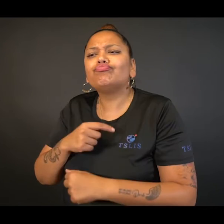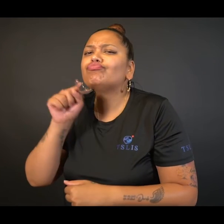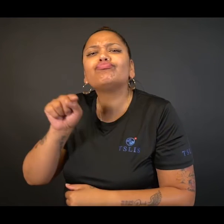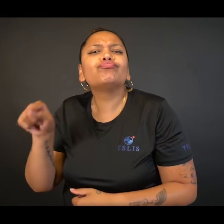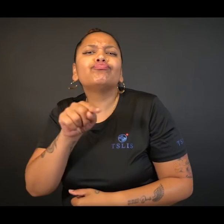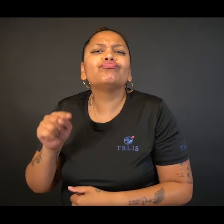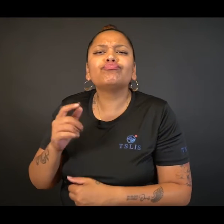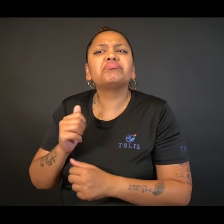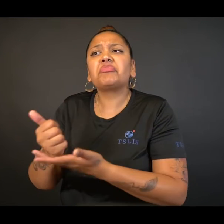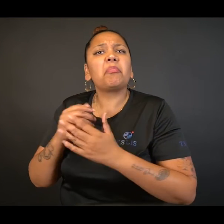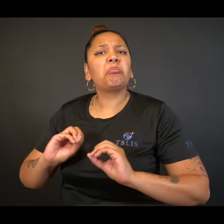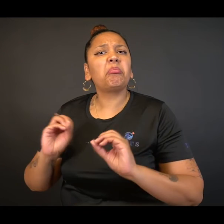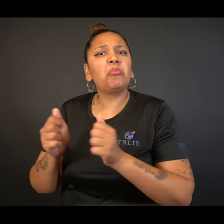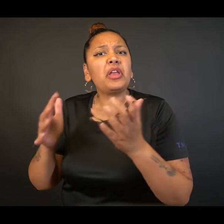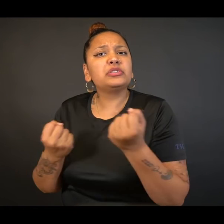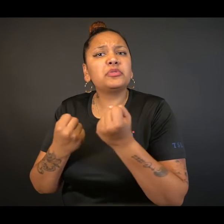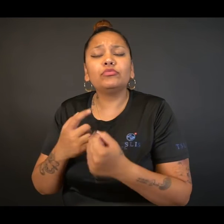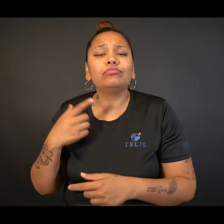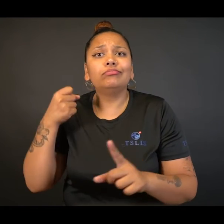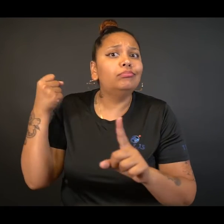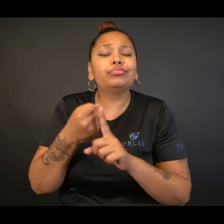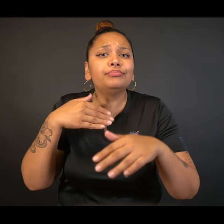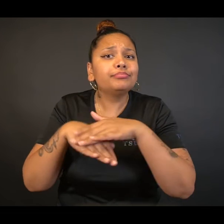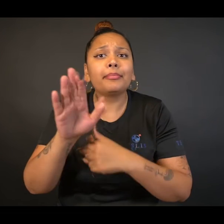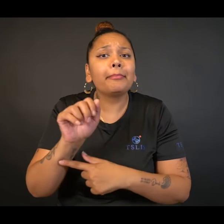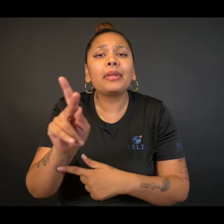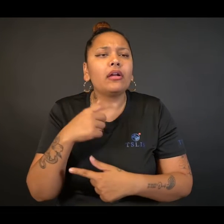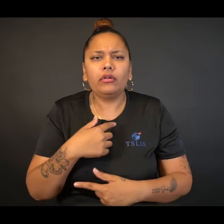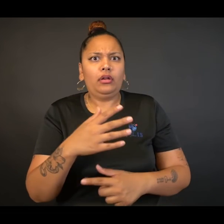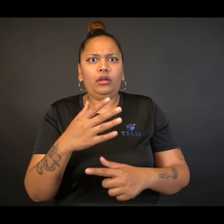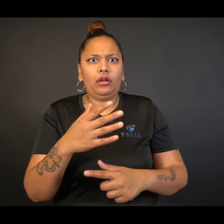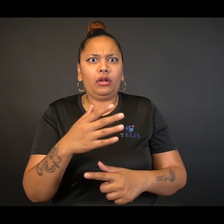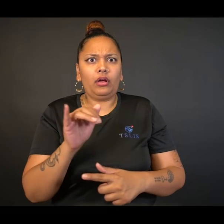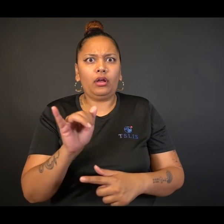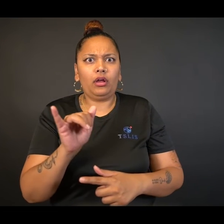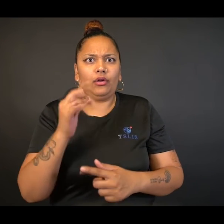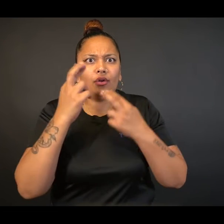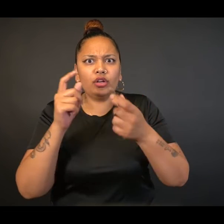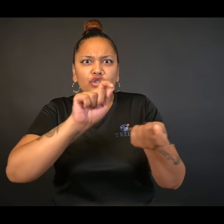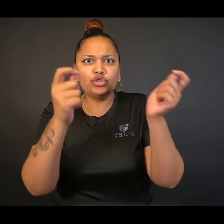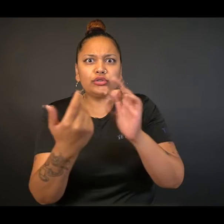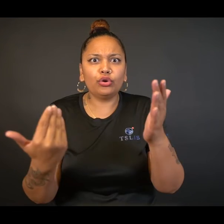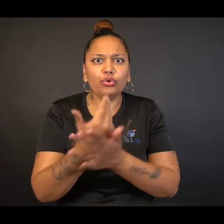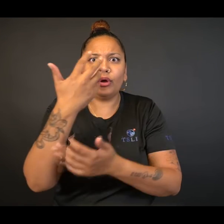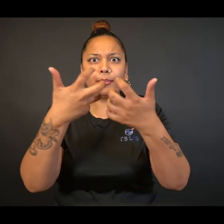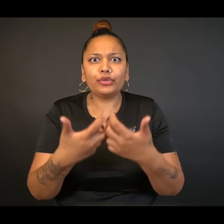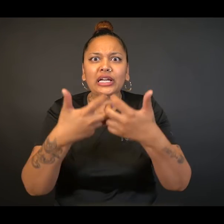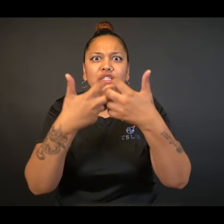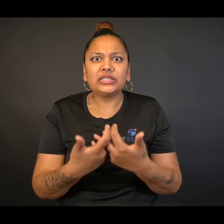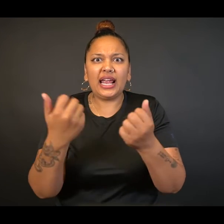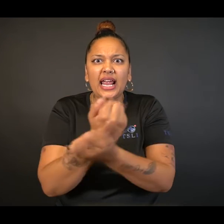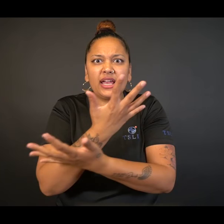or whether I wanted to check on the balance of my account or pay bills. All of that I did independently, without any assistance.